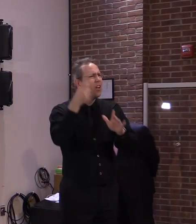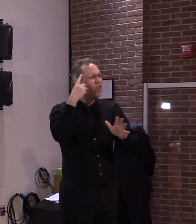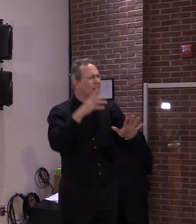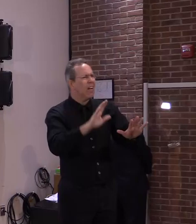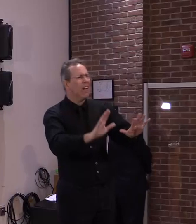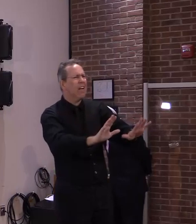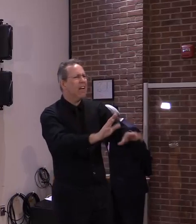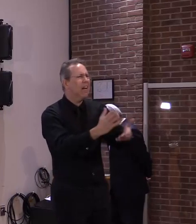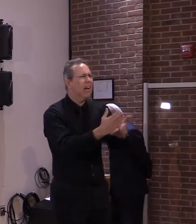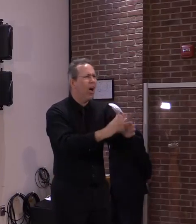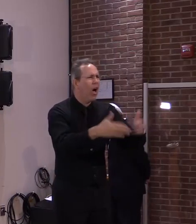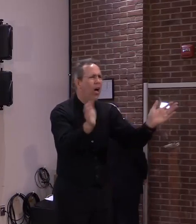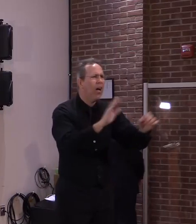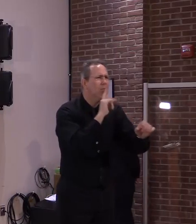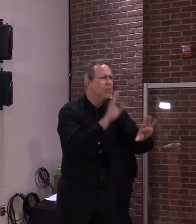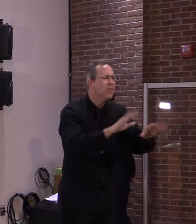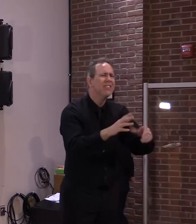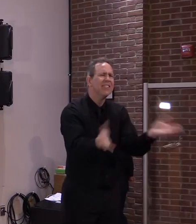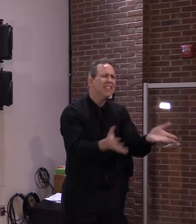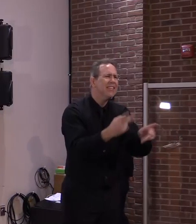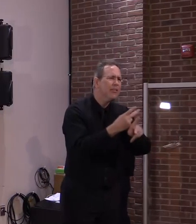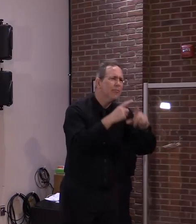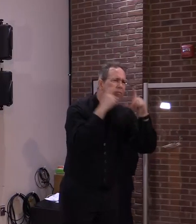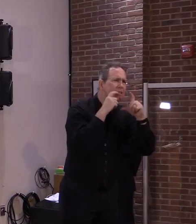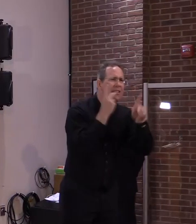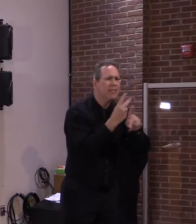here, but also not